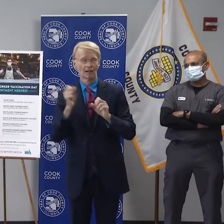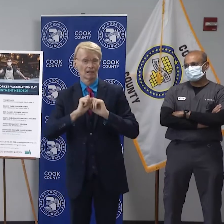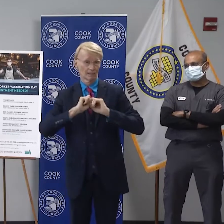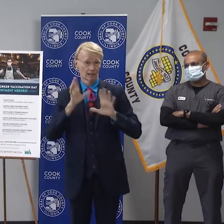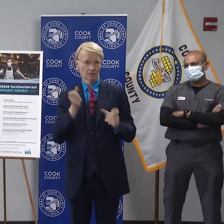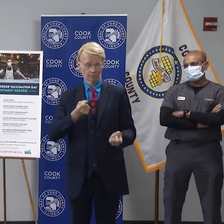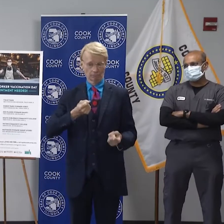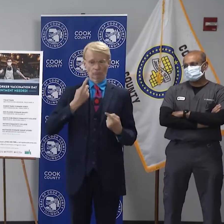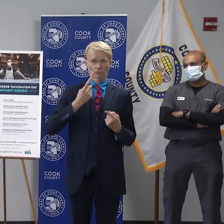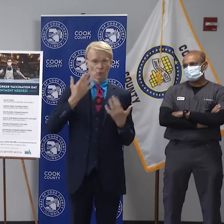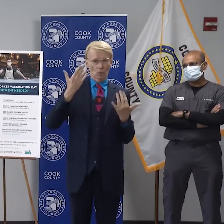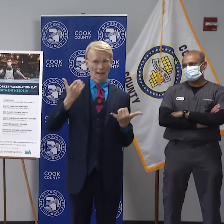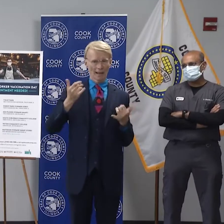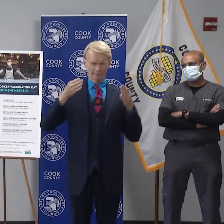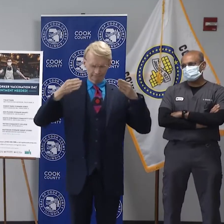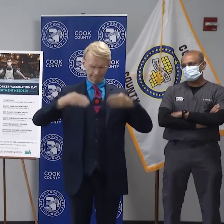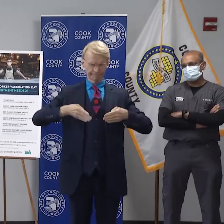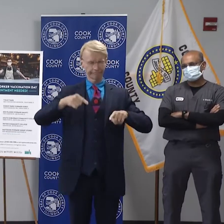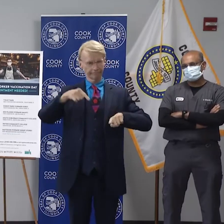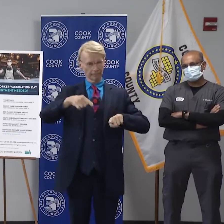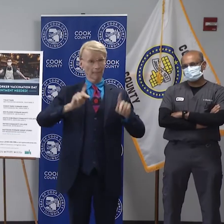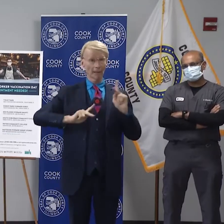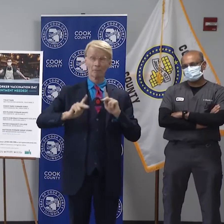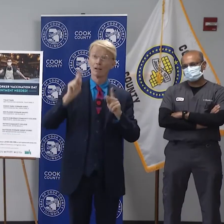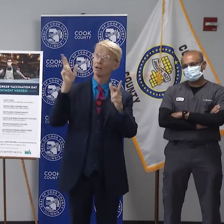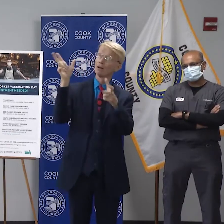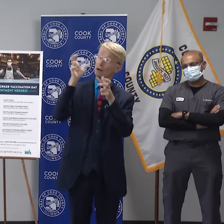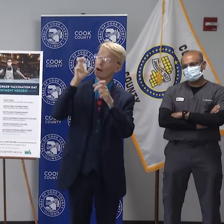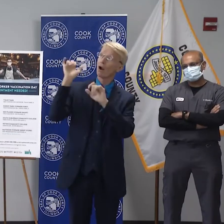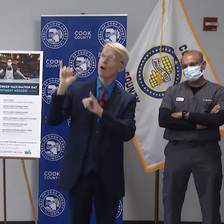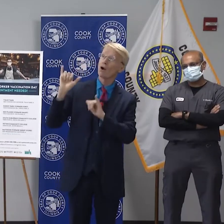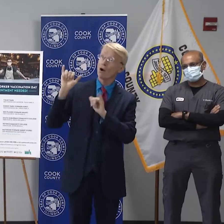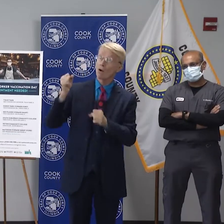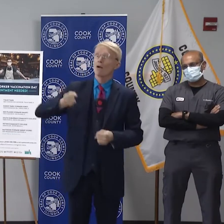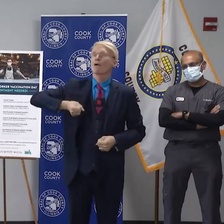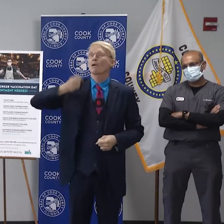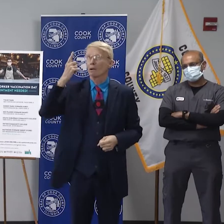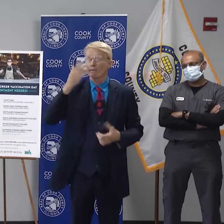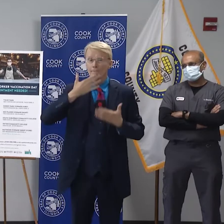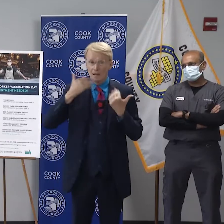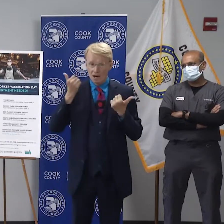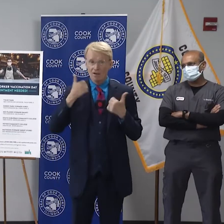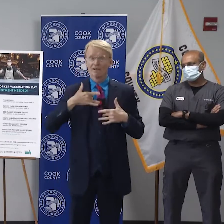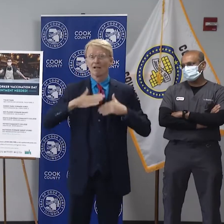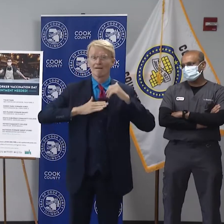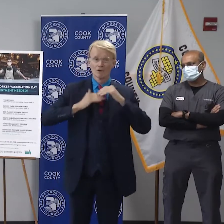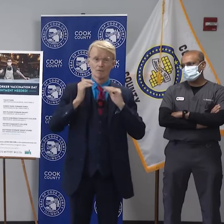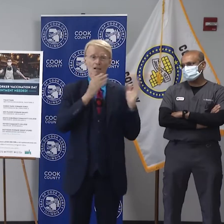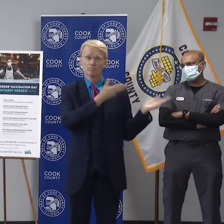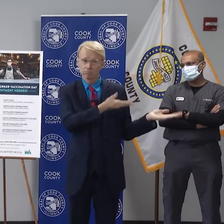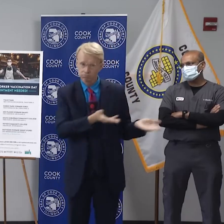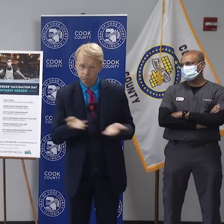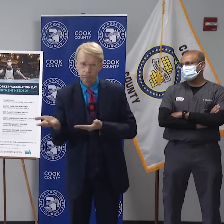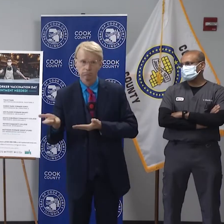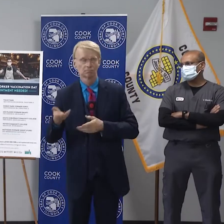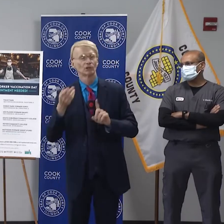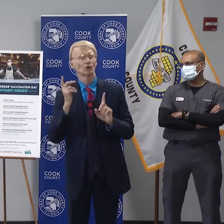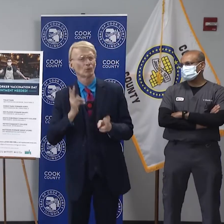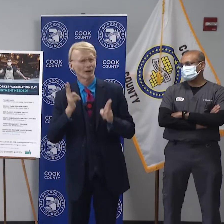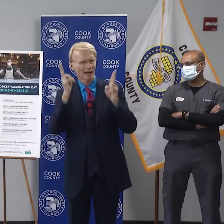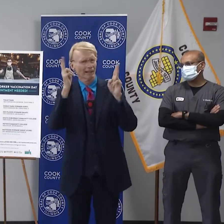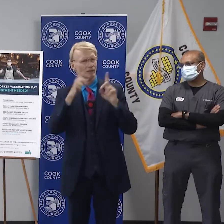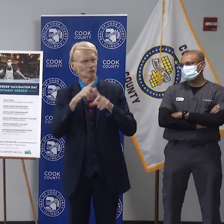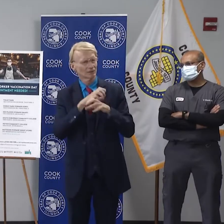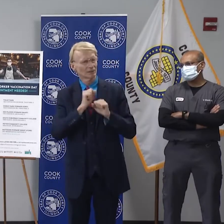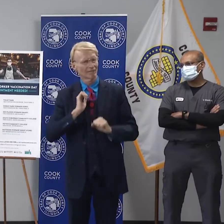be concentrated in our efforts to make sure that people are getting the education and understand the urgency that we need to make those decisions as quickly as we can